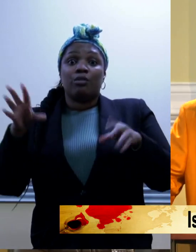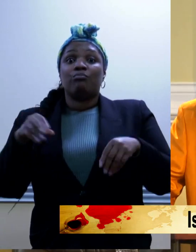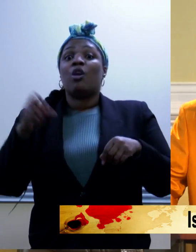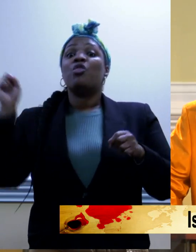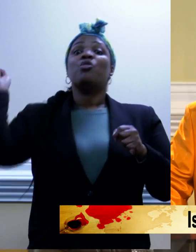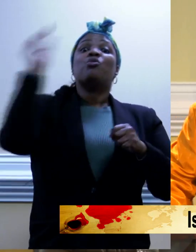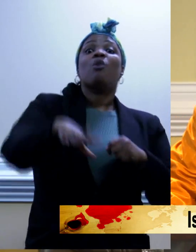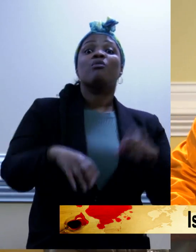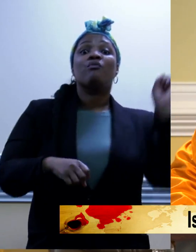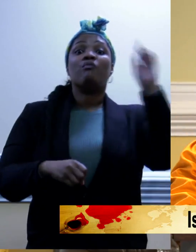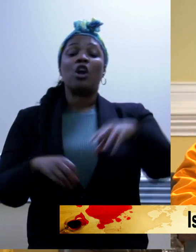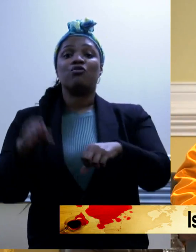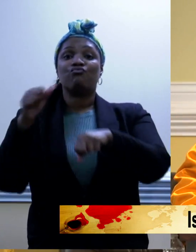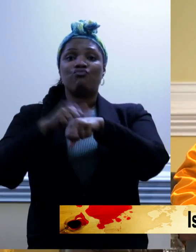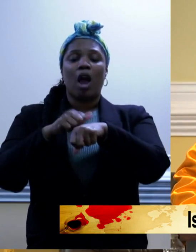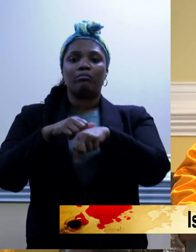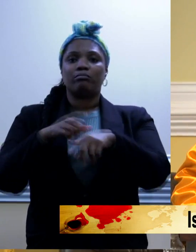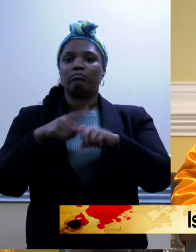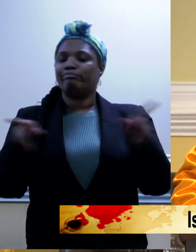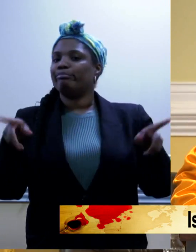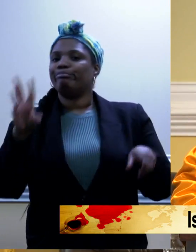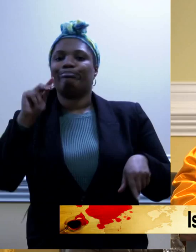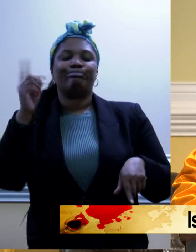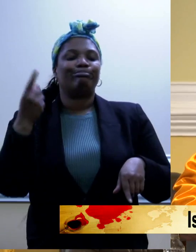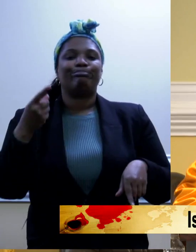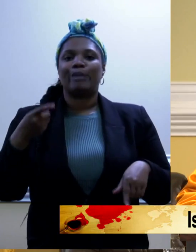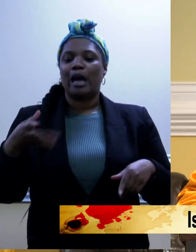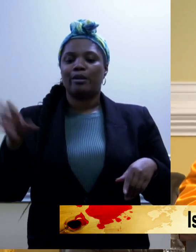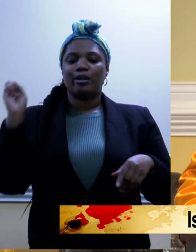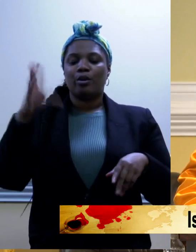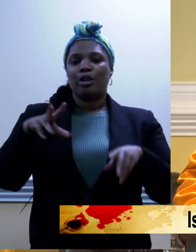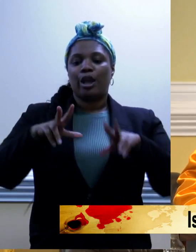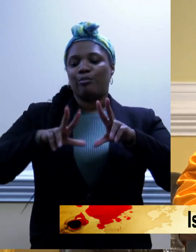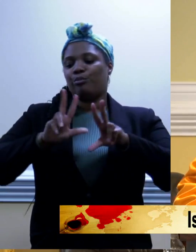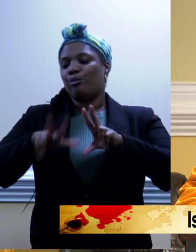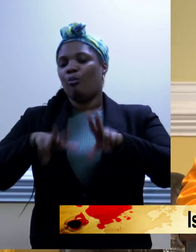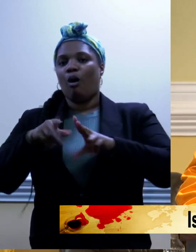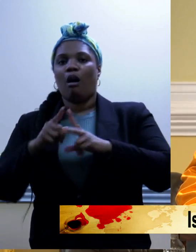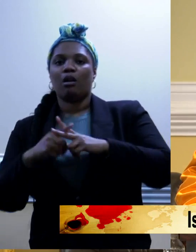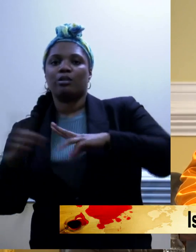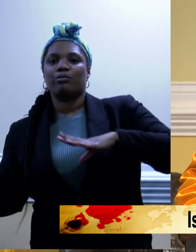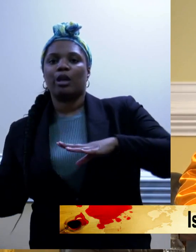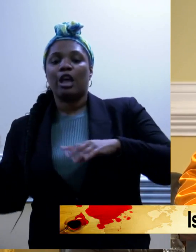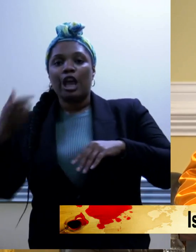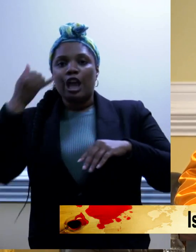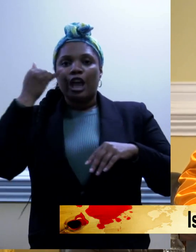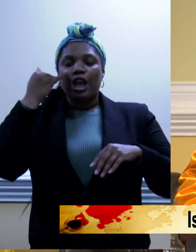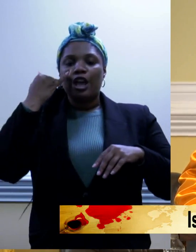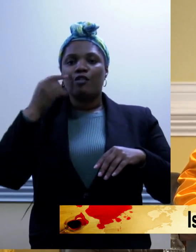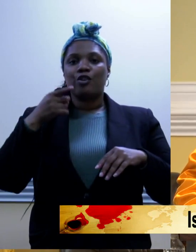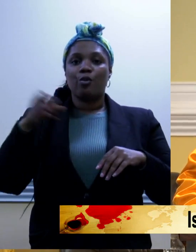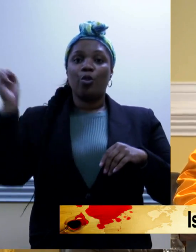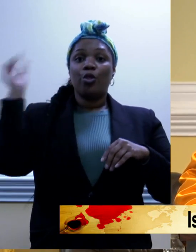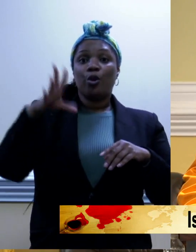sin. And you tell me you haven't, then I tell you you just committed one because you just lied. You lied.